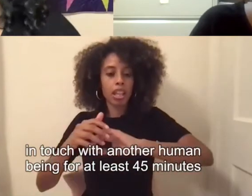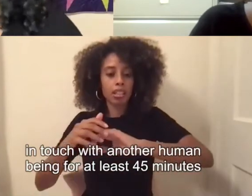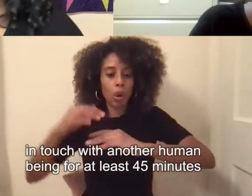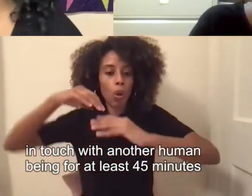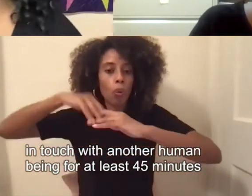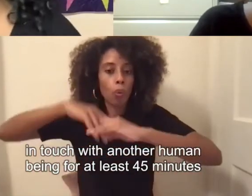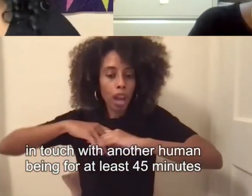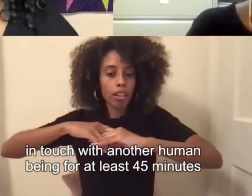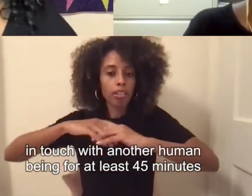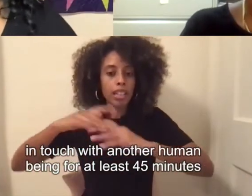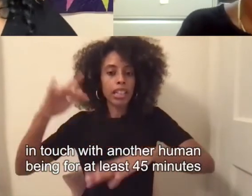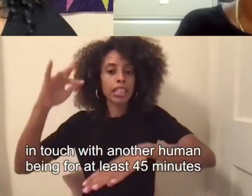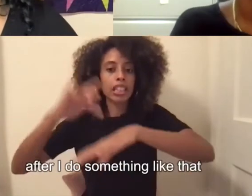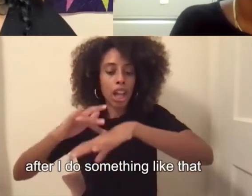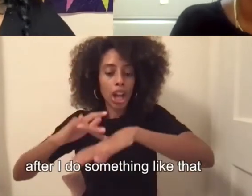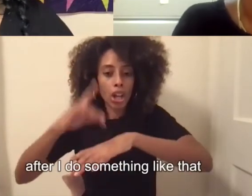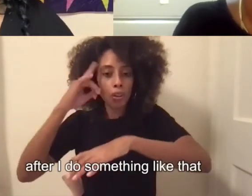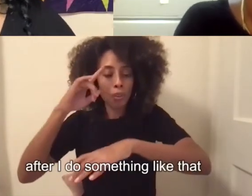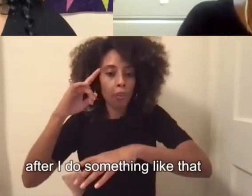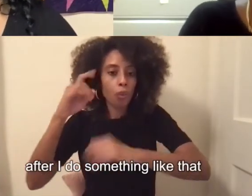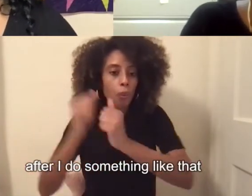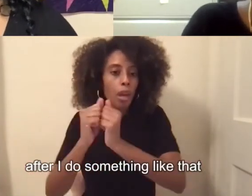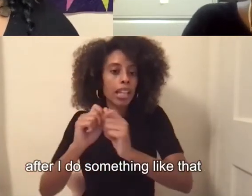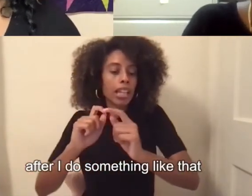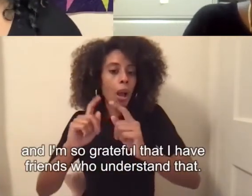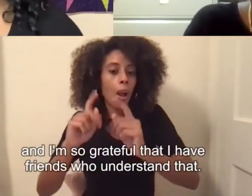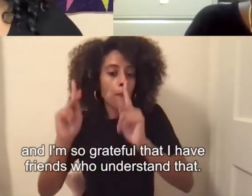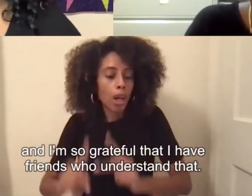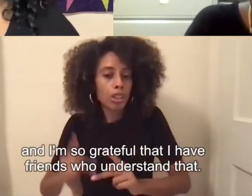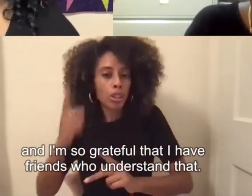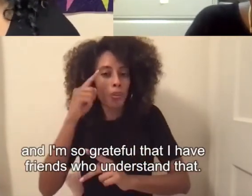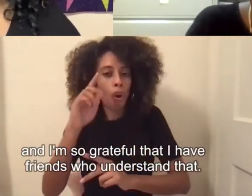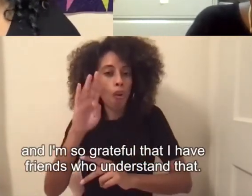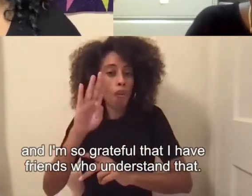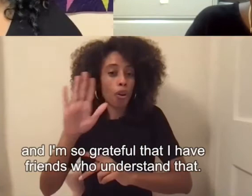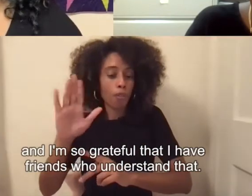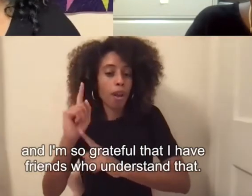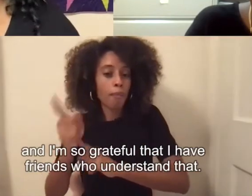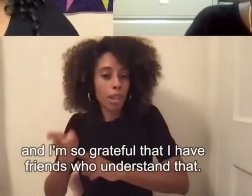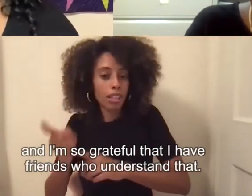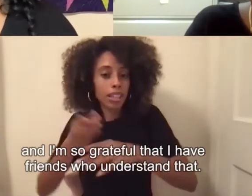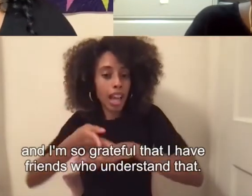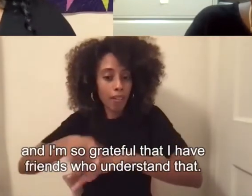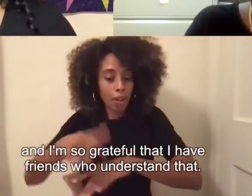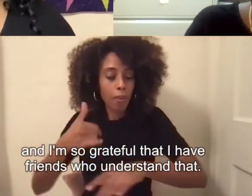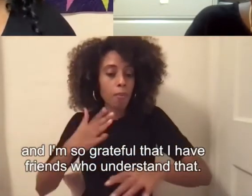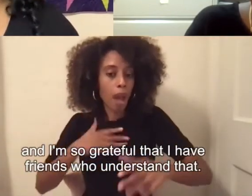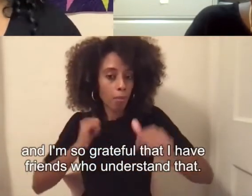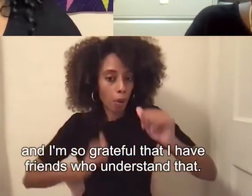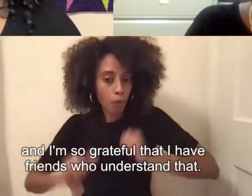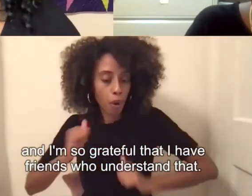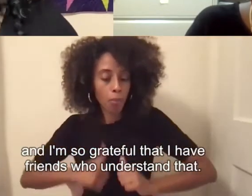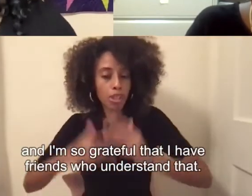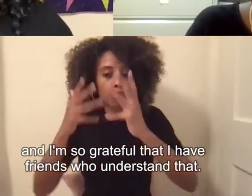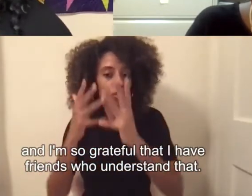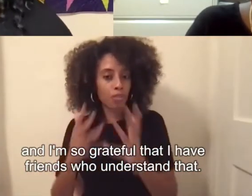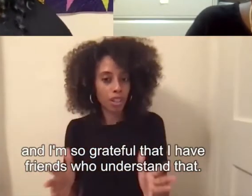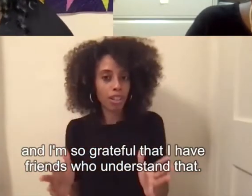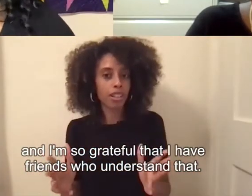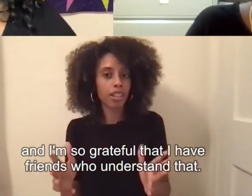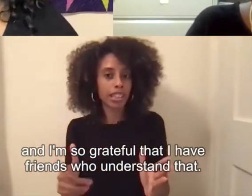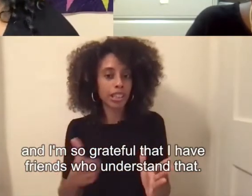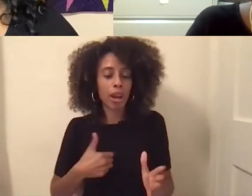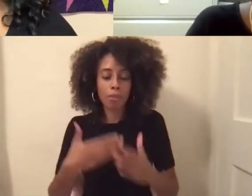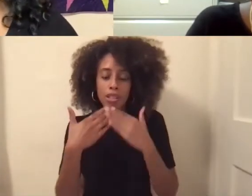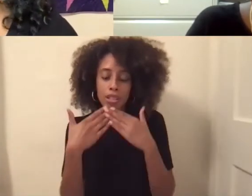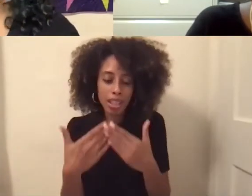for at least 45 minutes after I do something like that. And I'm so grateful that I have friends